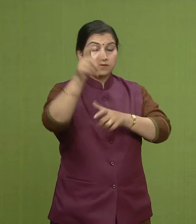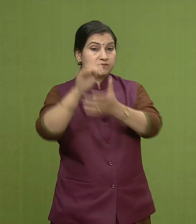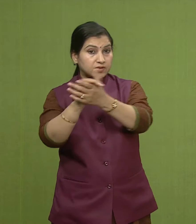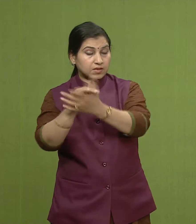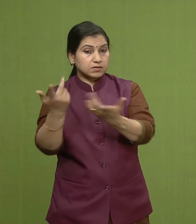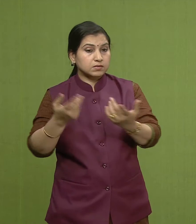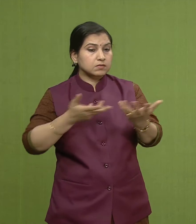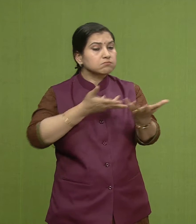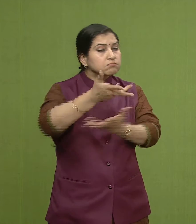others.